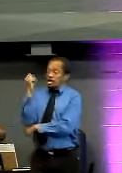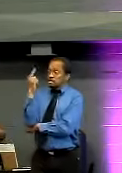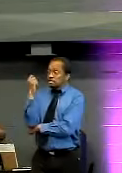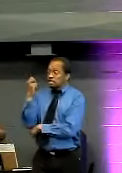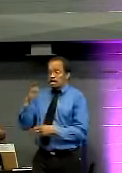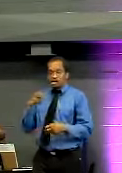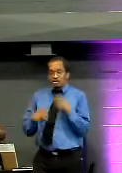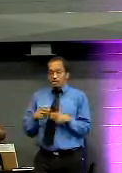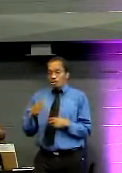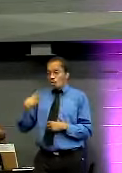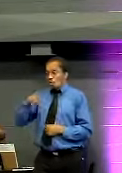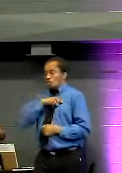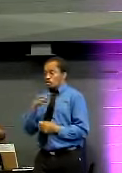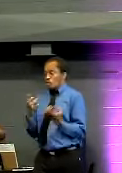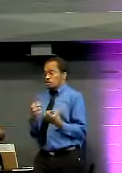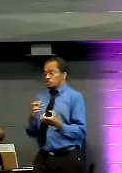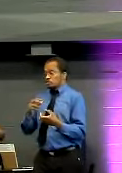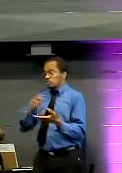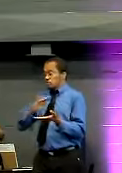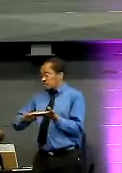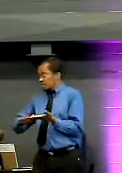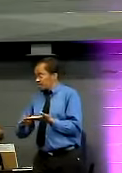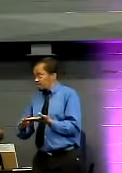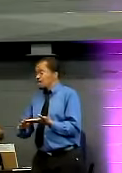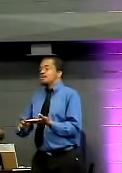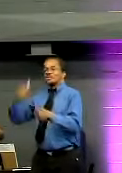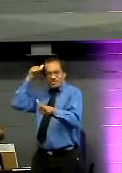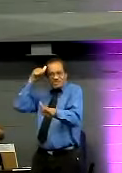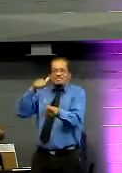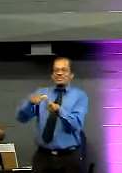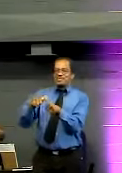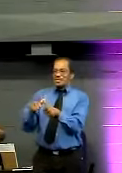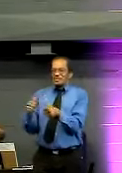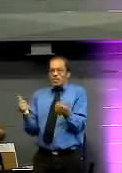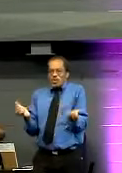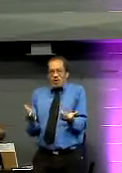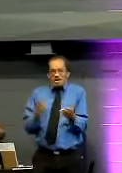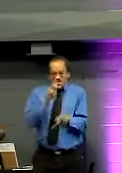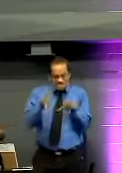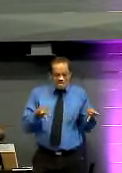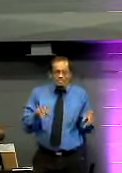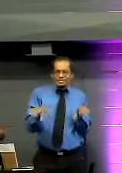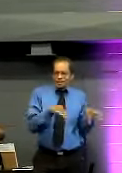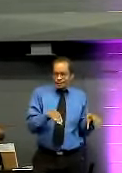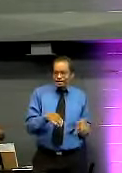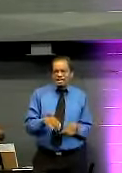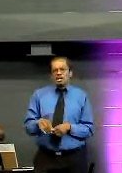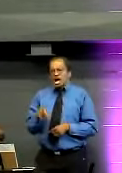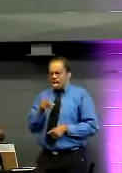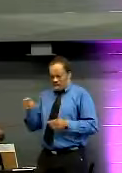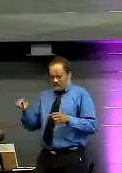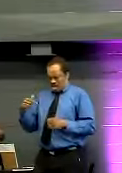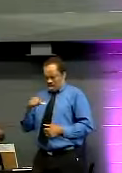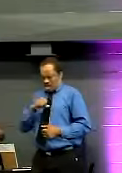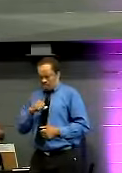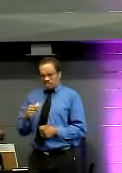problem is we don't want to forgive because we keep a record of what we did for people. How dare you want to do this to me when I was the